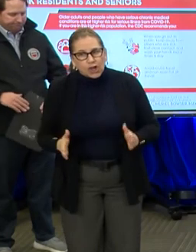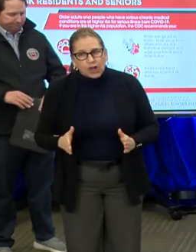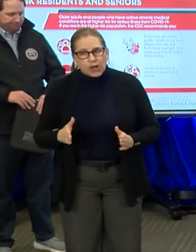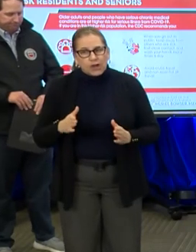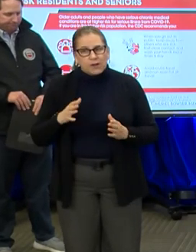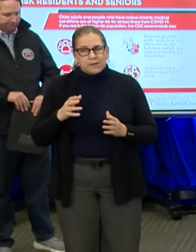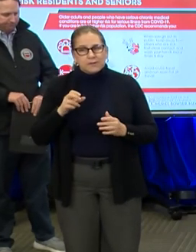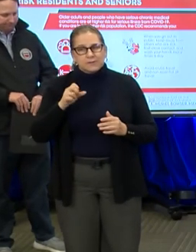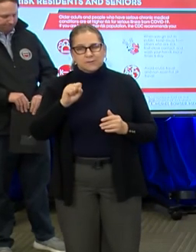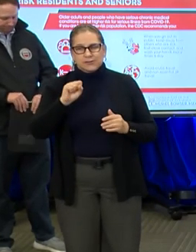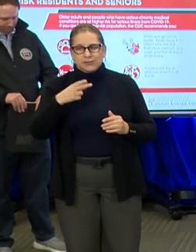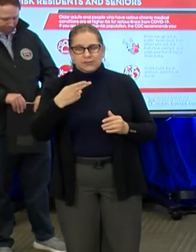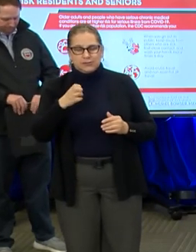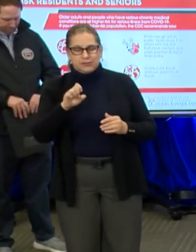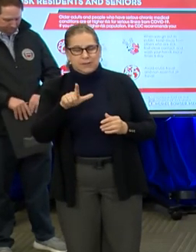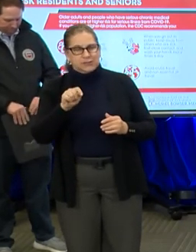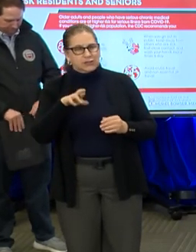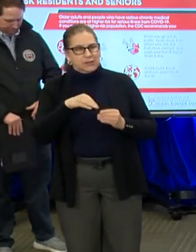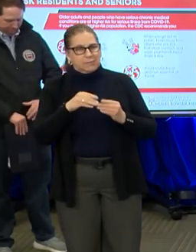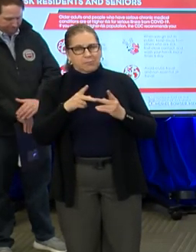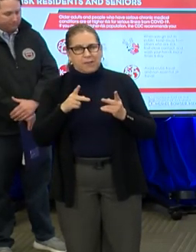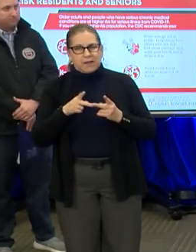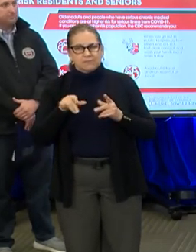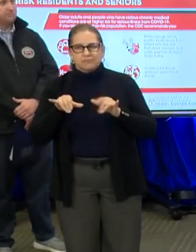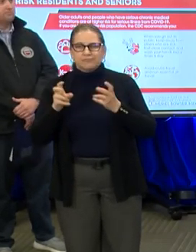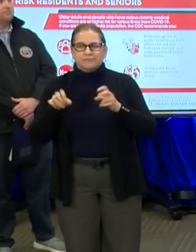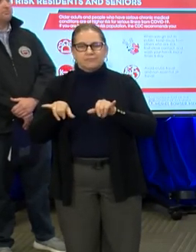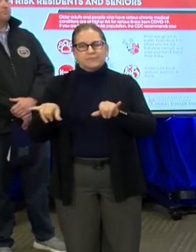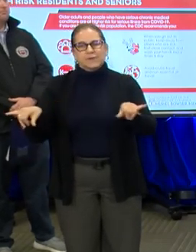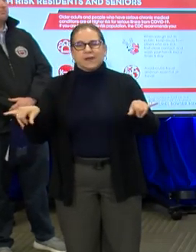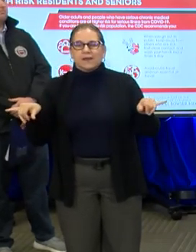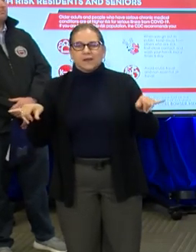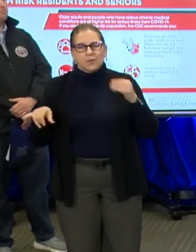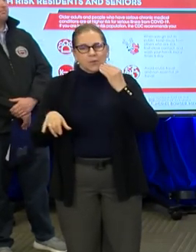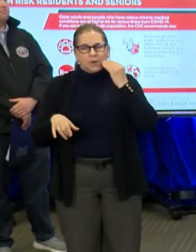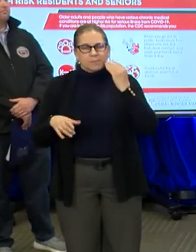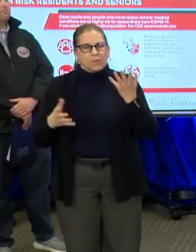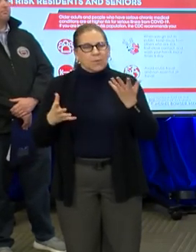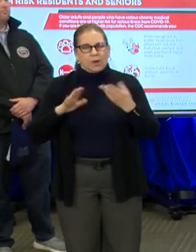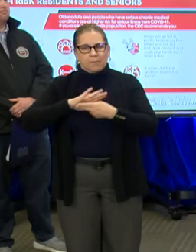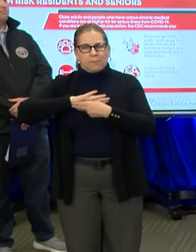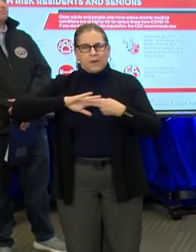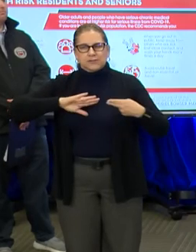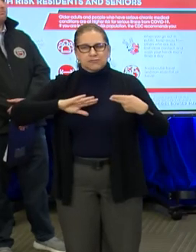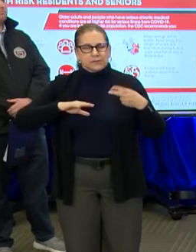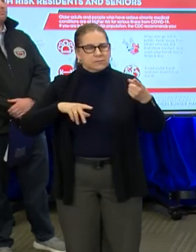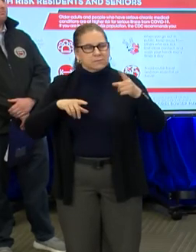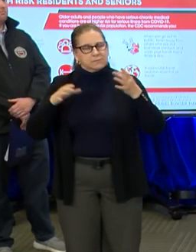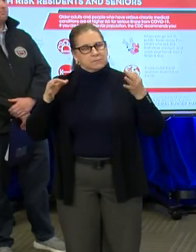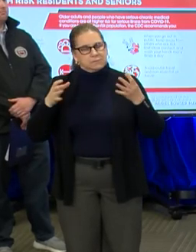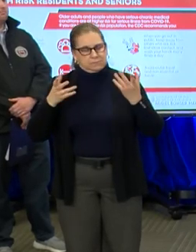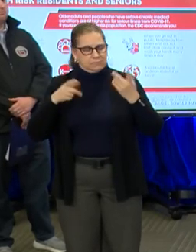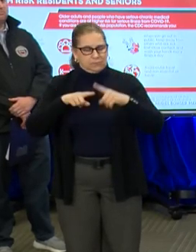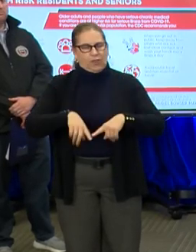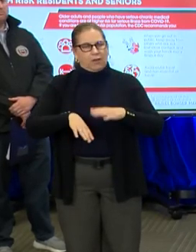is the mayor relying on in making this decision? I spoke pretty extensively about